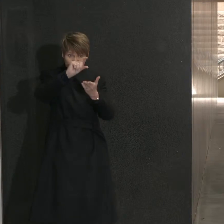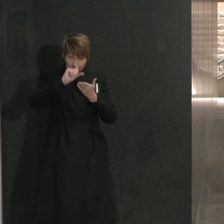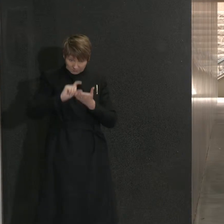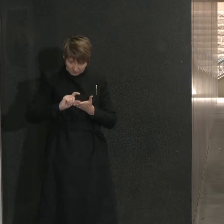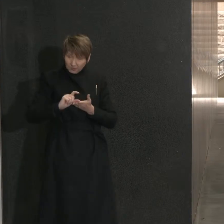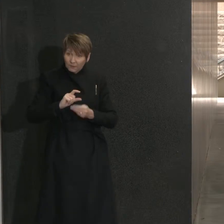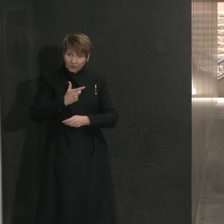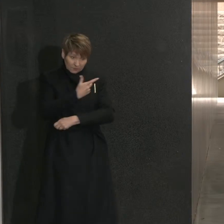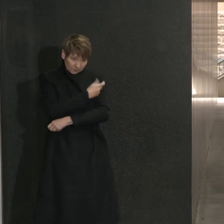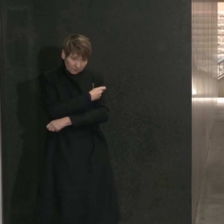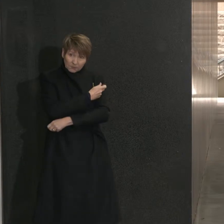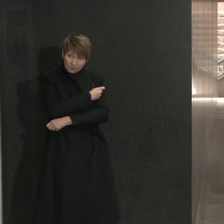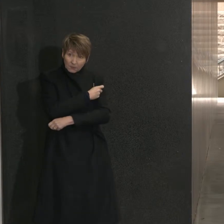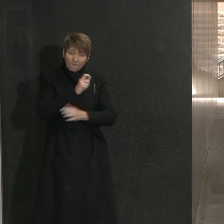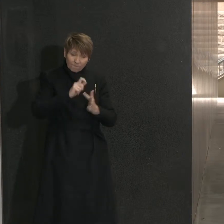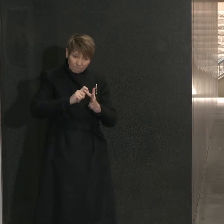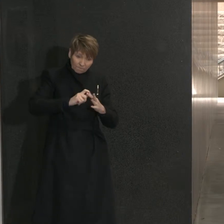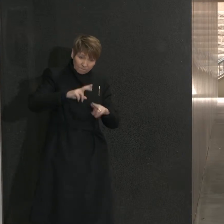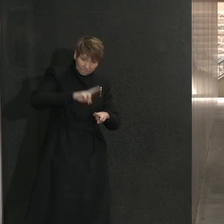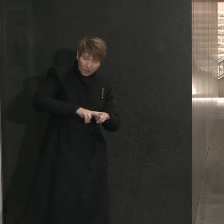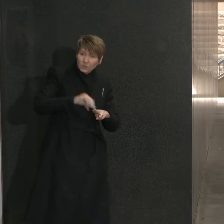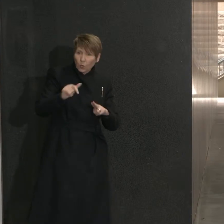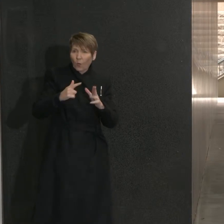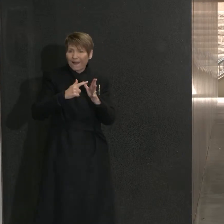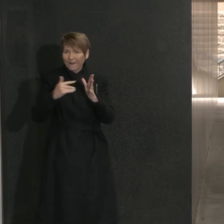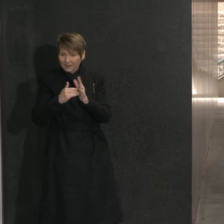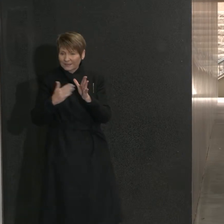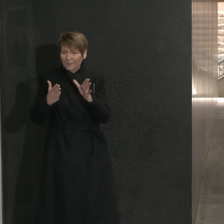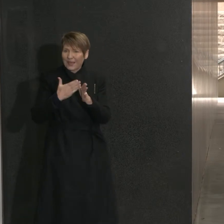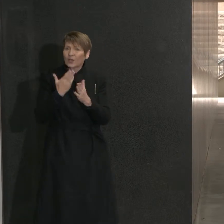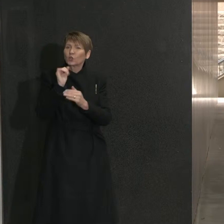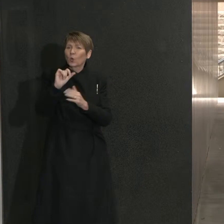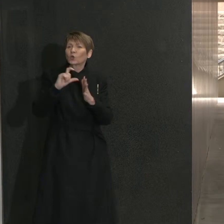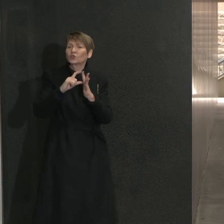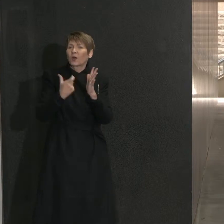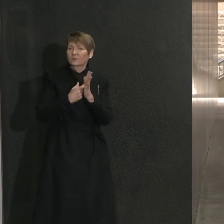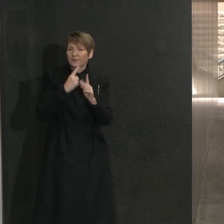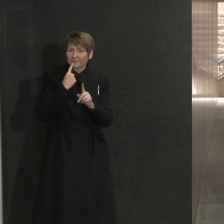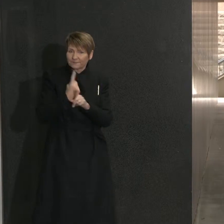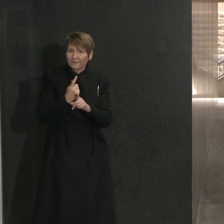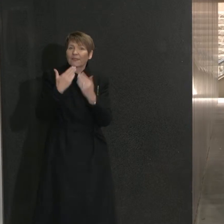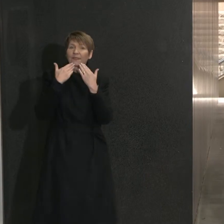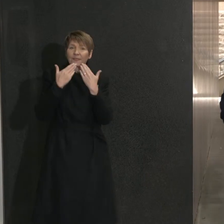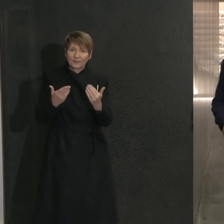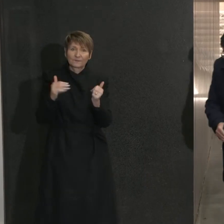of the vaccine that their doctor believes is the best for them. Thanks very much, everyone.